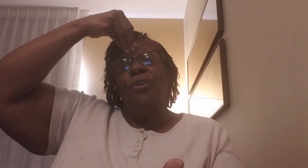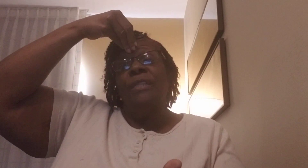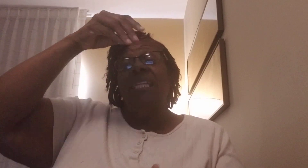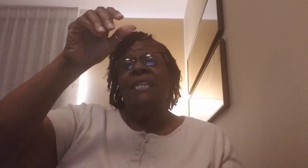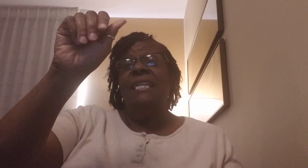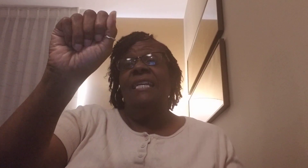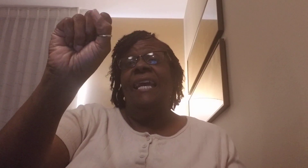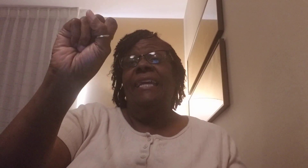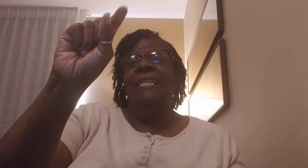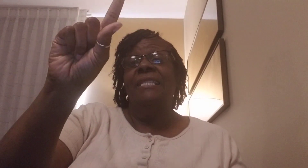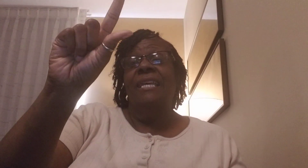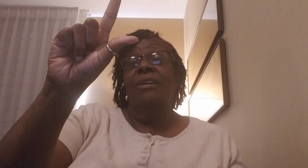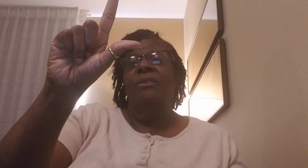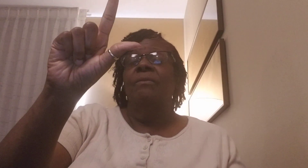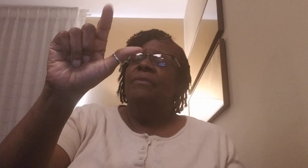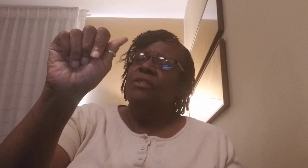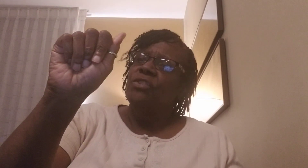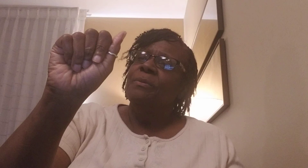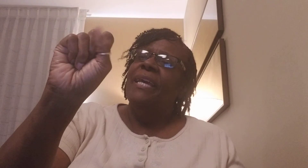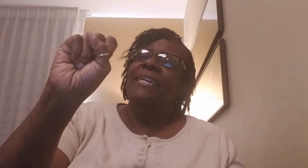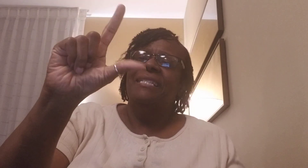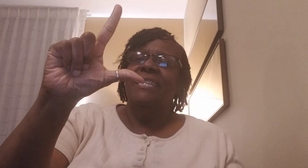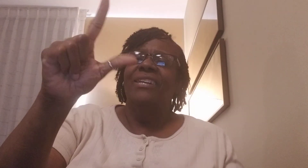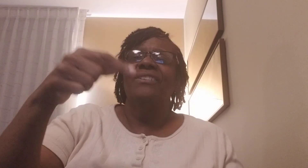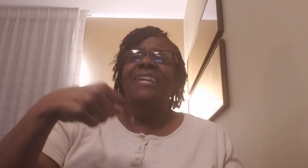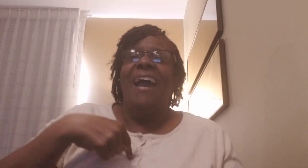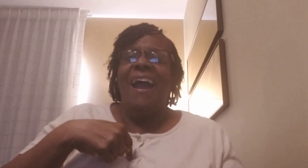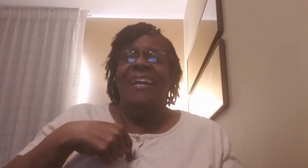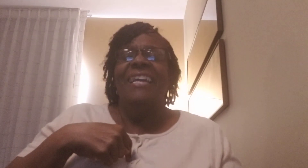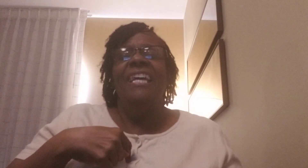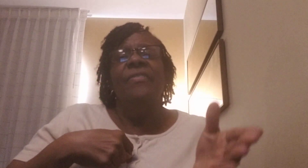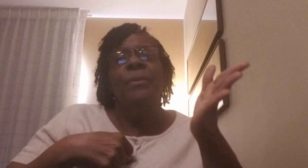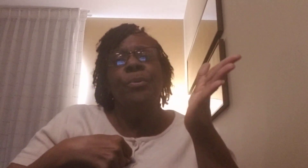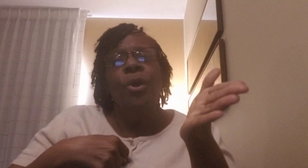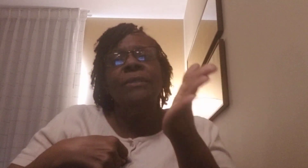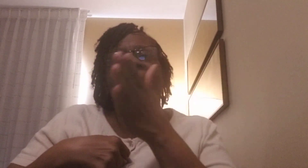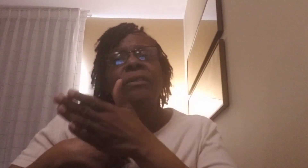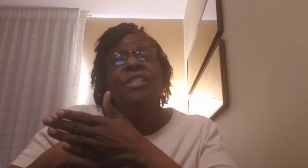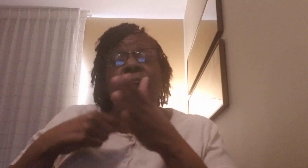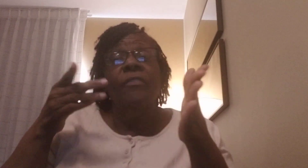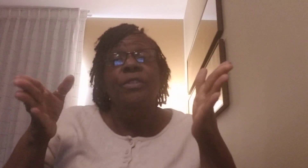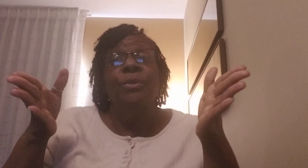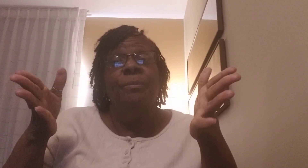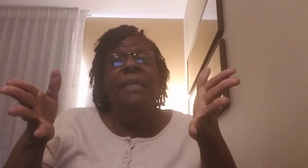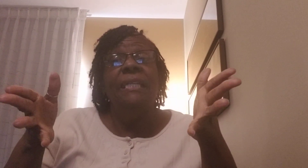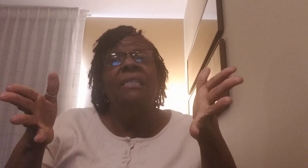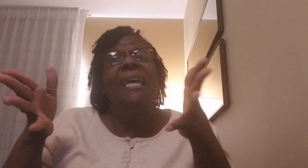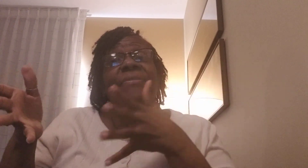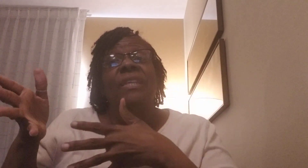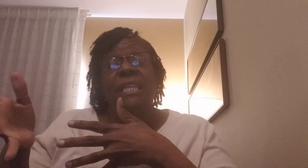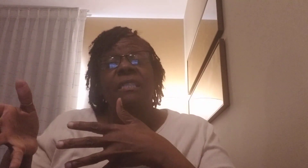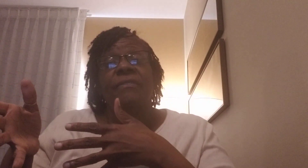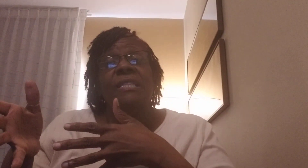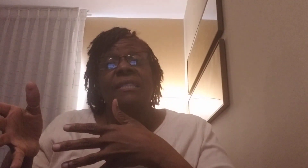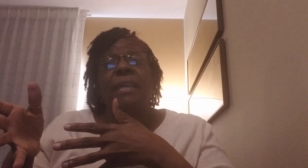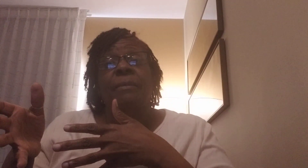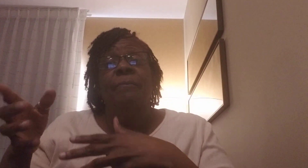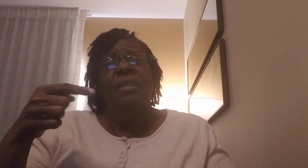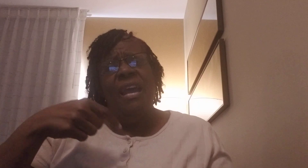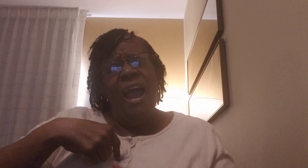learning ASL, I. The pronoun is often repeated at the end of the statement.